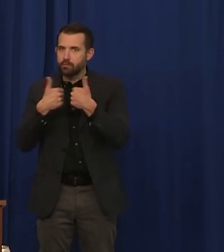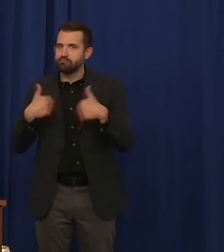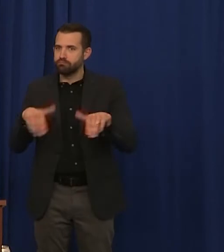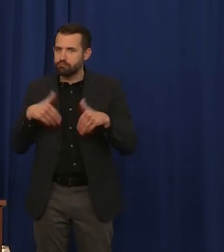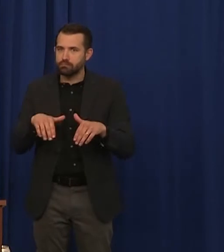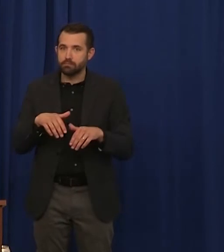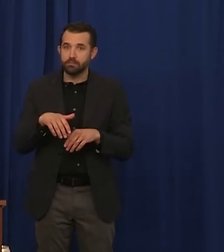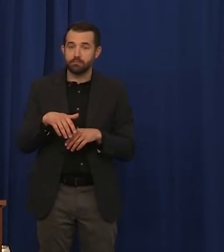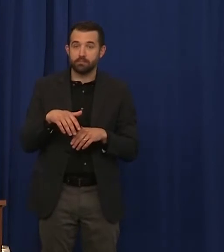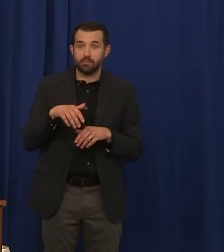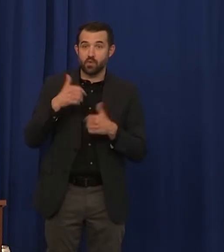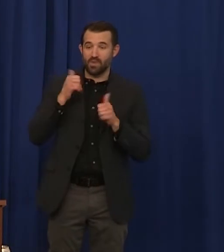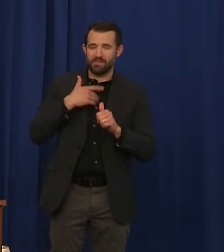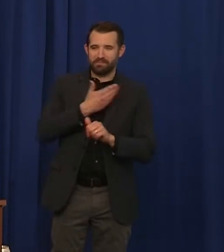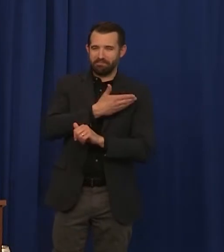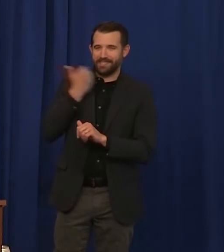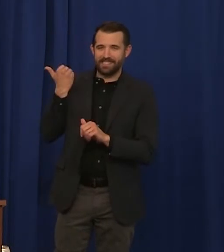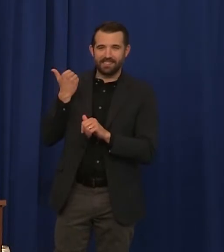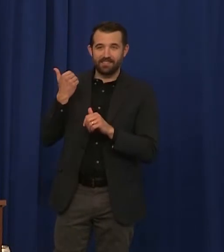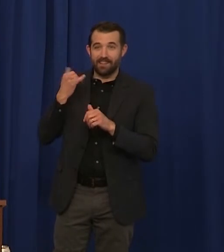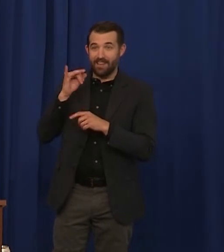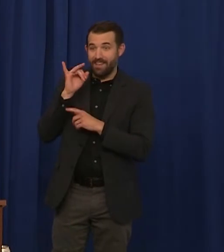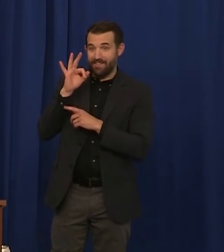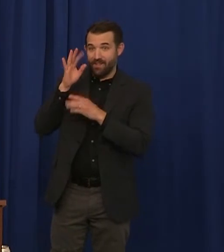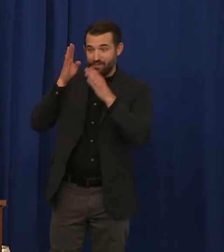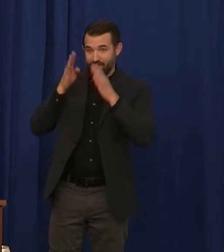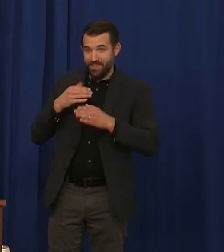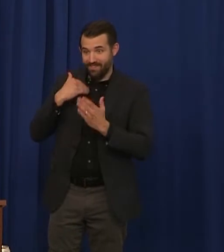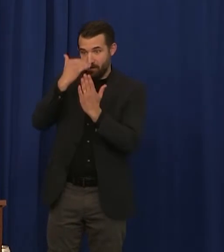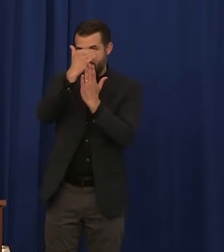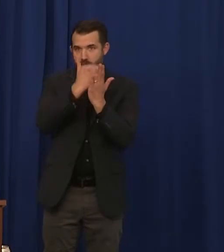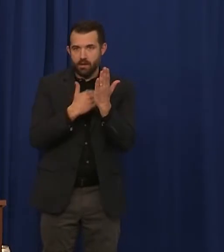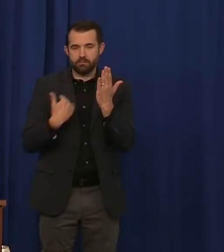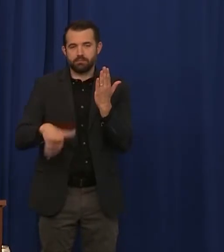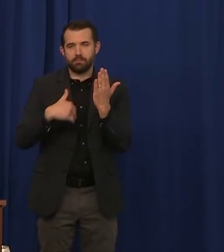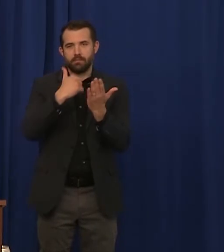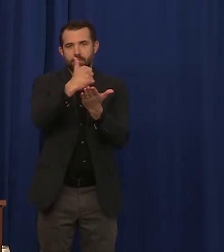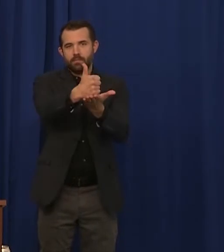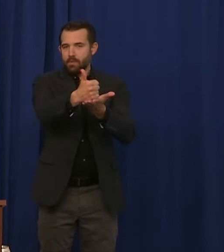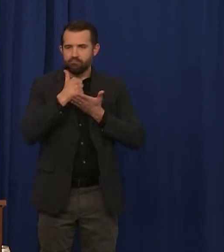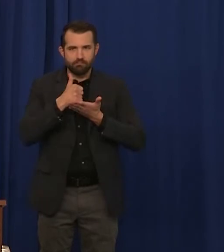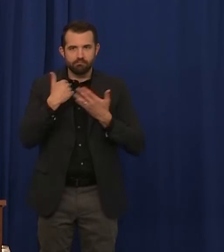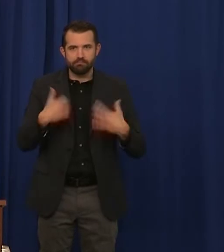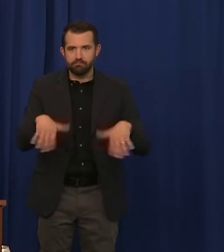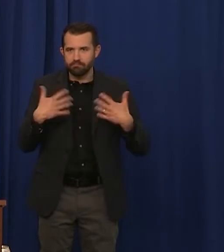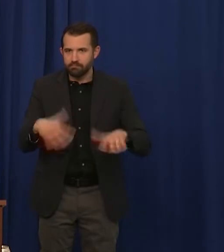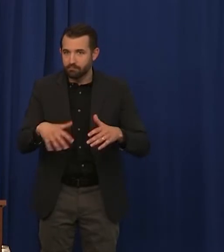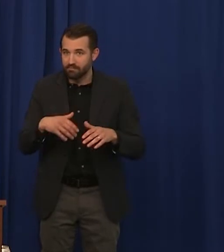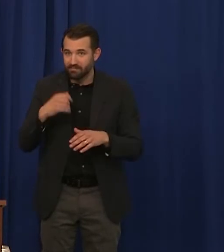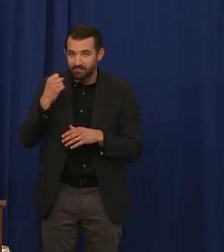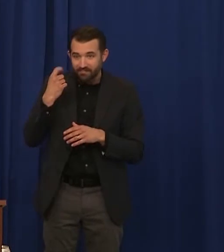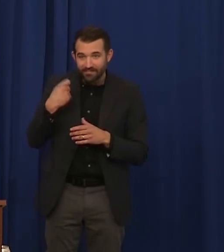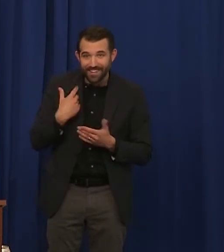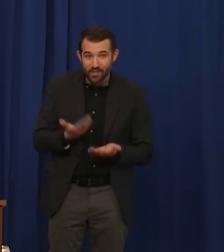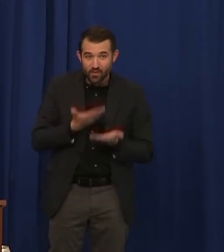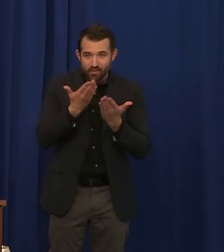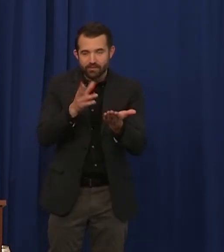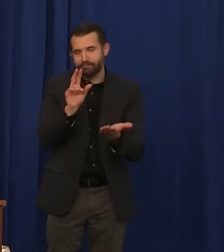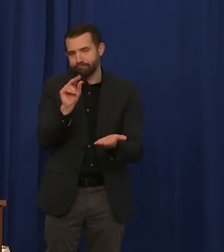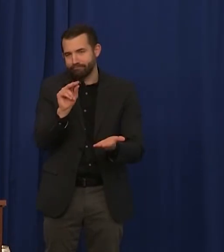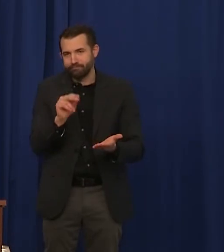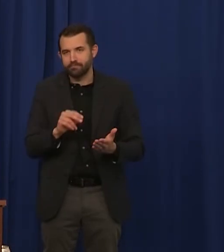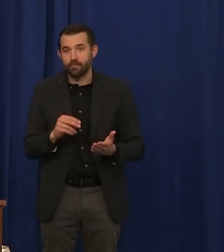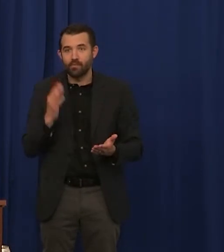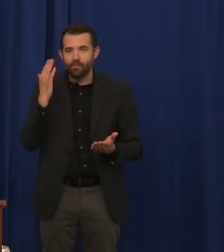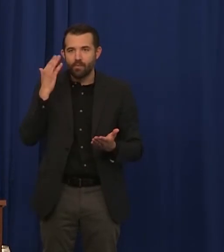If folks do have a diary of everywhere they've been, it would certainly be helpful, but it's not something I'm going to recommend because I recognize how